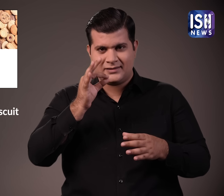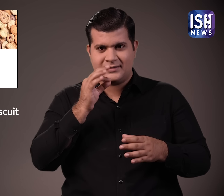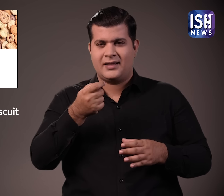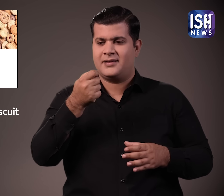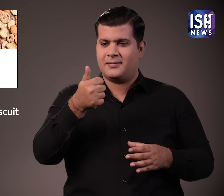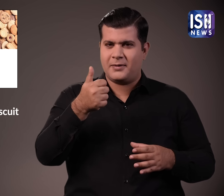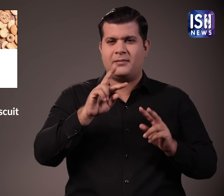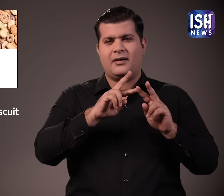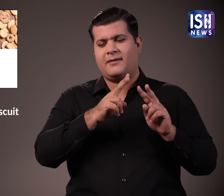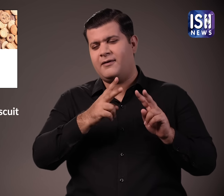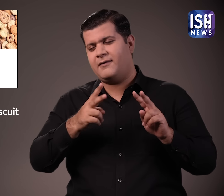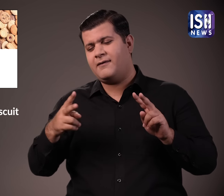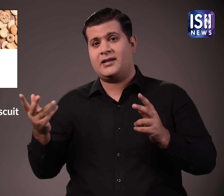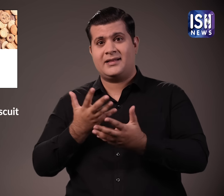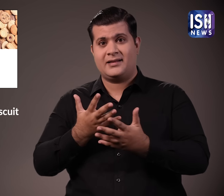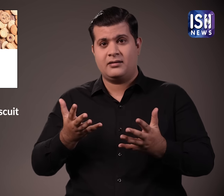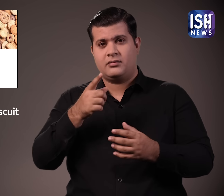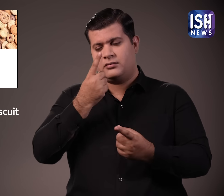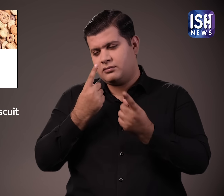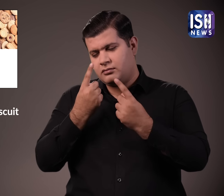food items like chocolates, chips, sodas, etc.